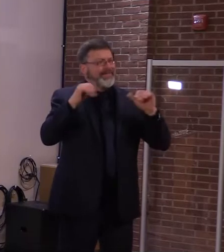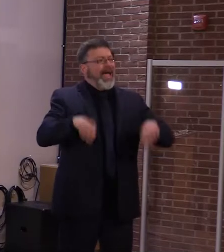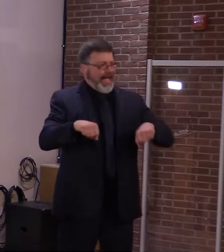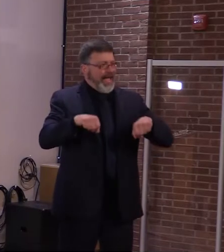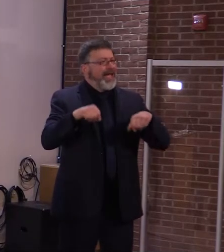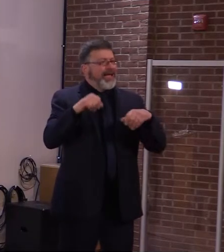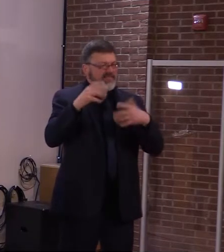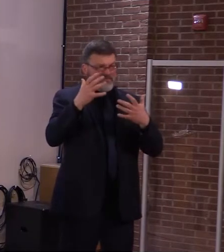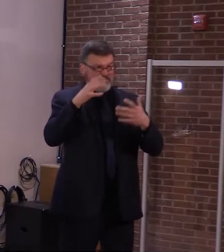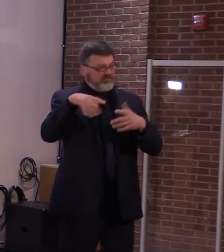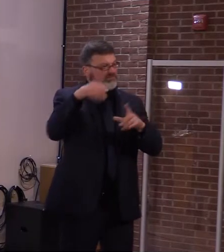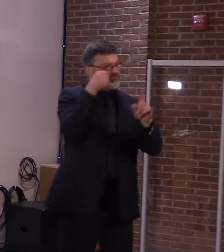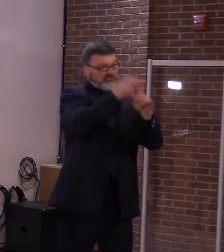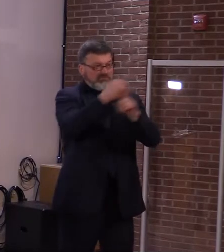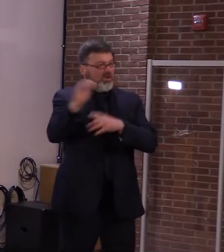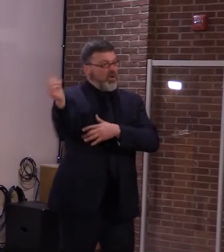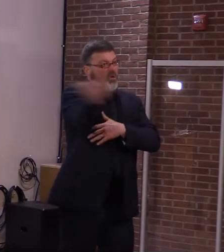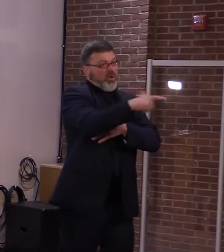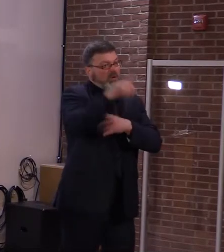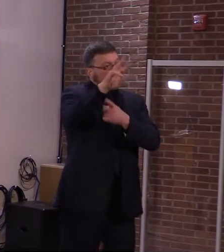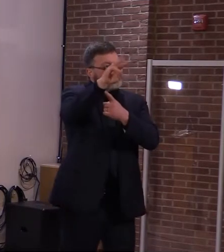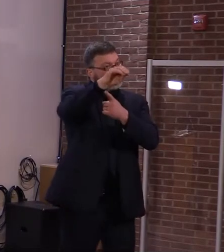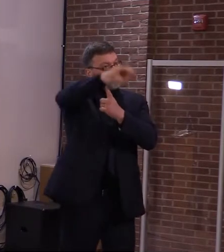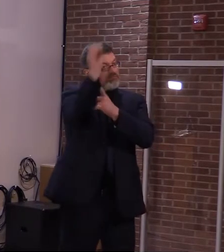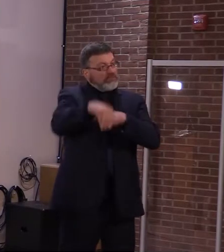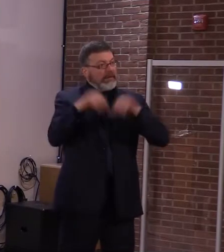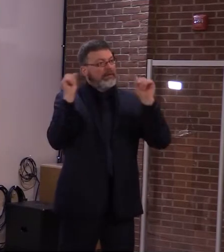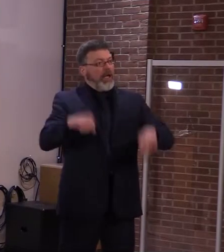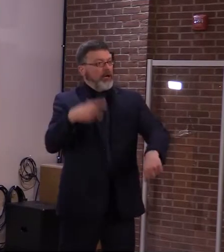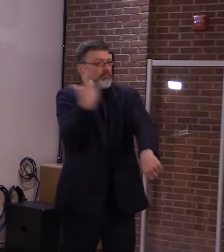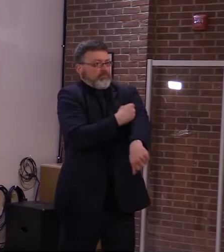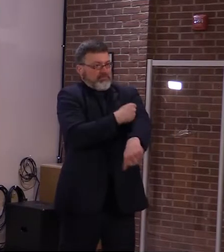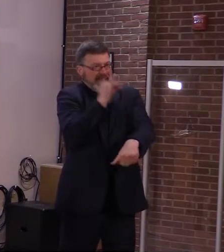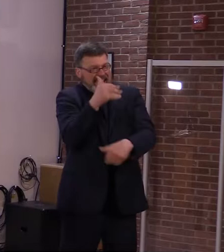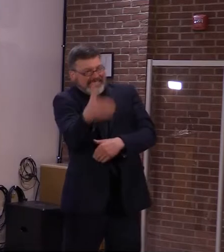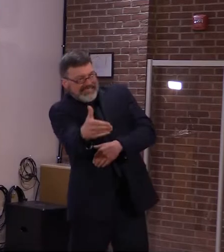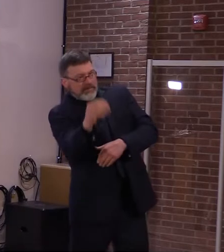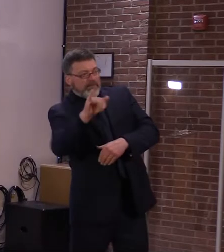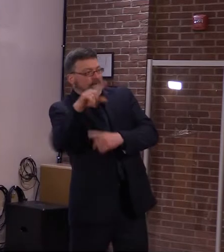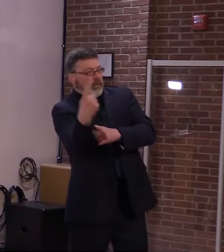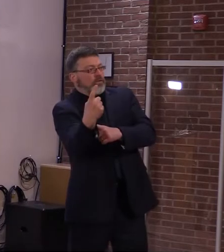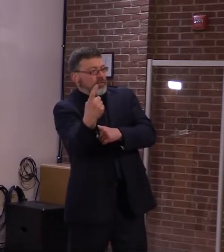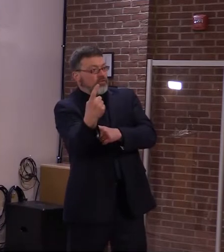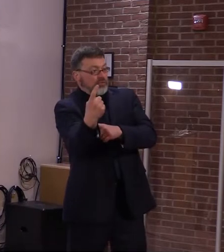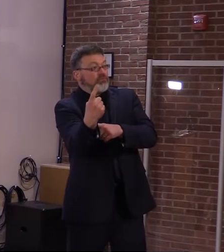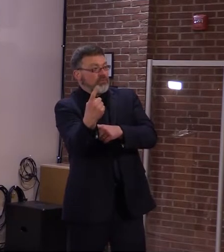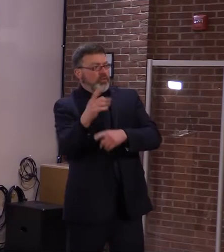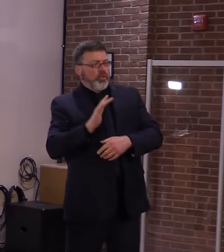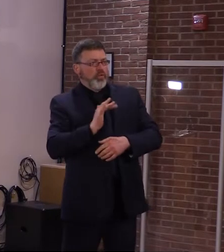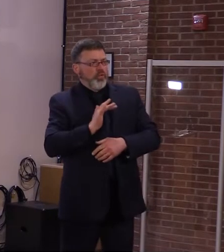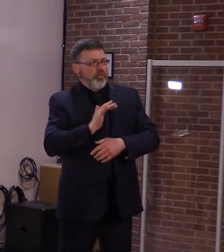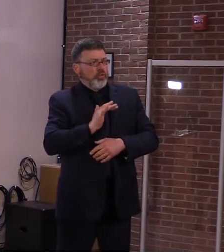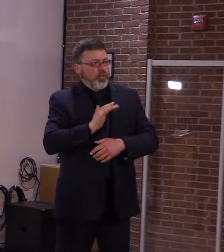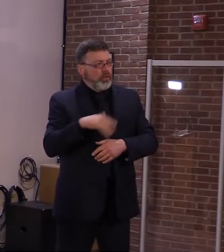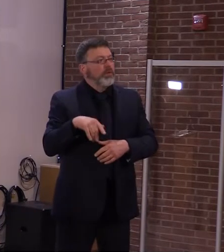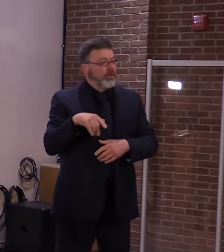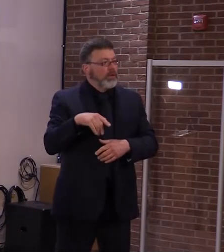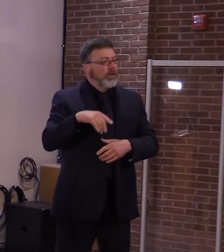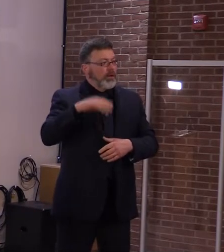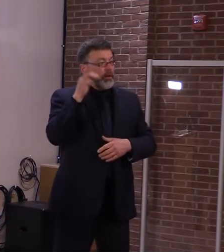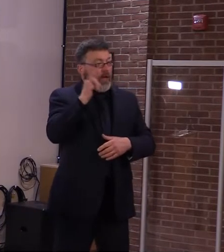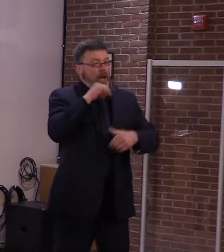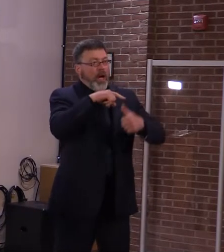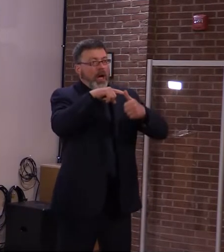1. If the pause is lifted, it will allow us to further accelerate. So I want to thank Vermonters